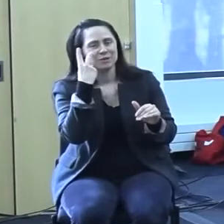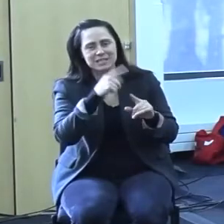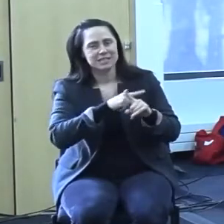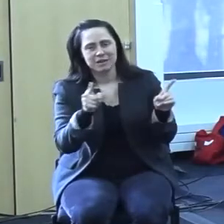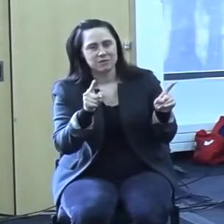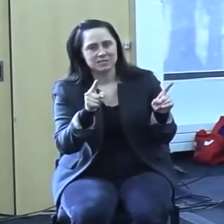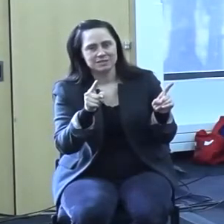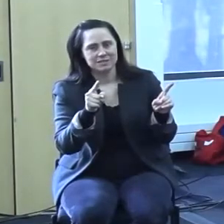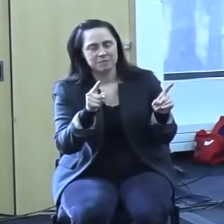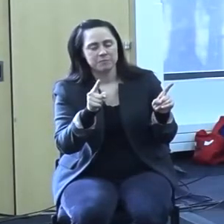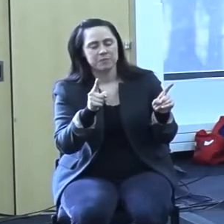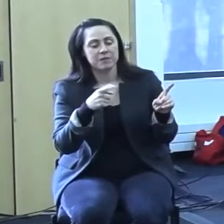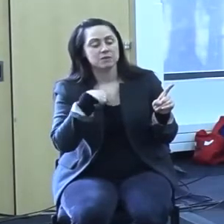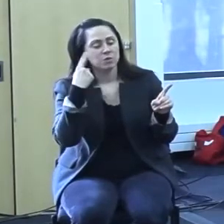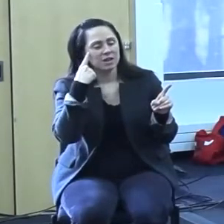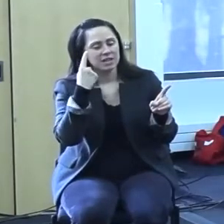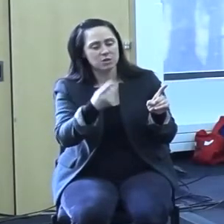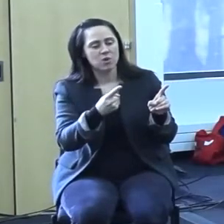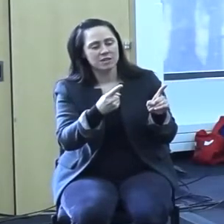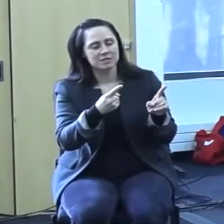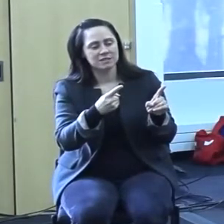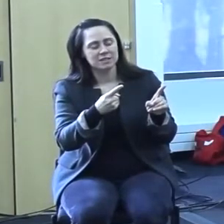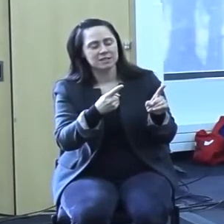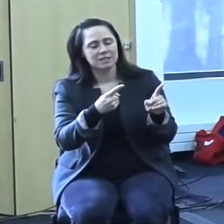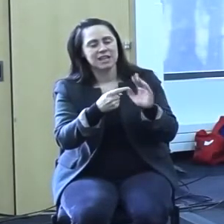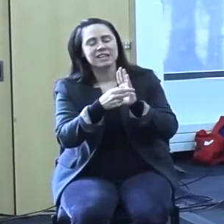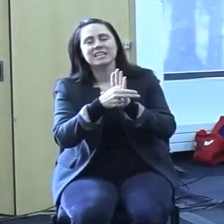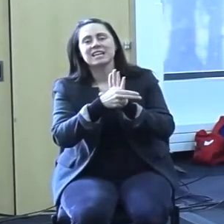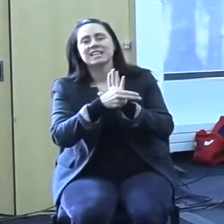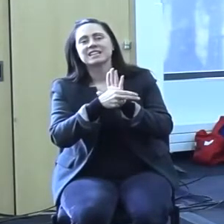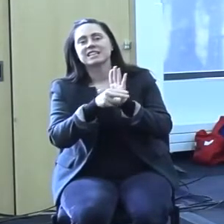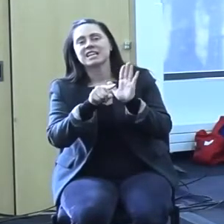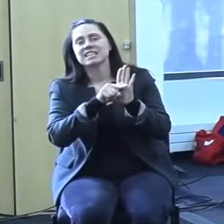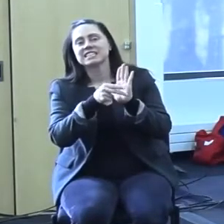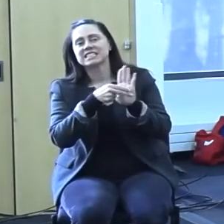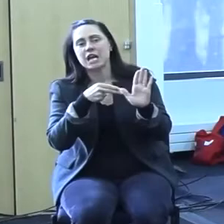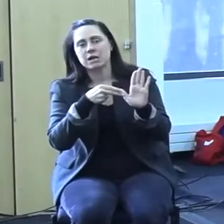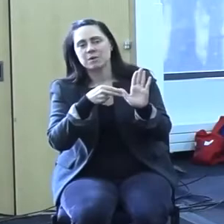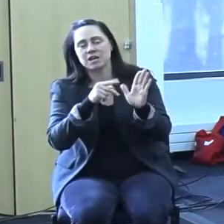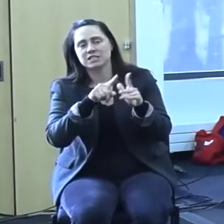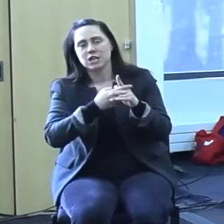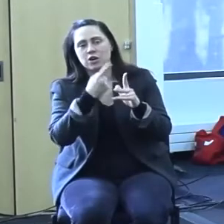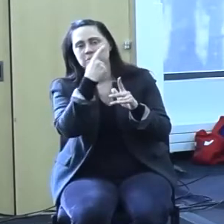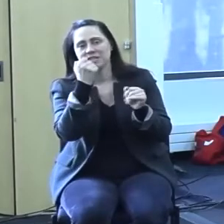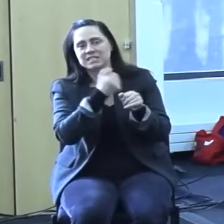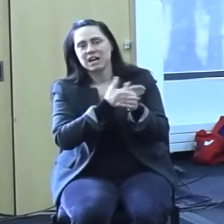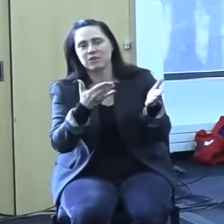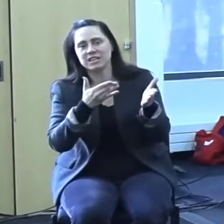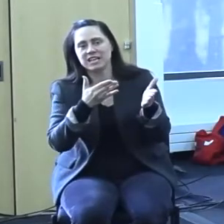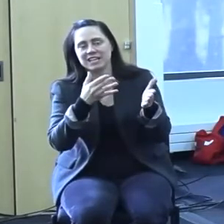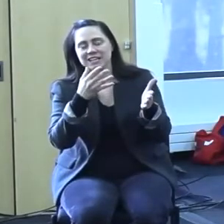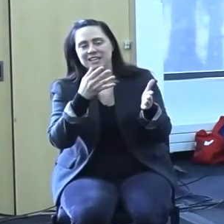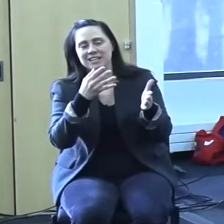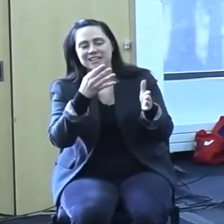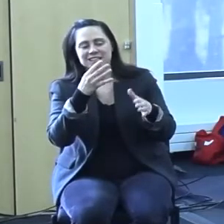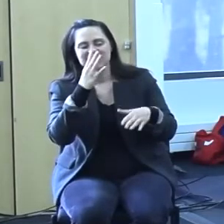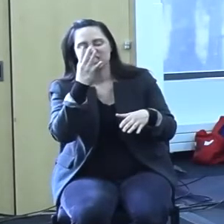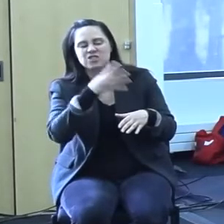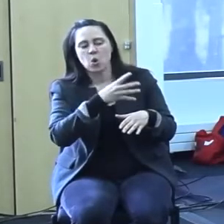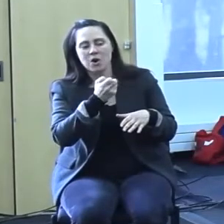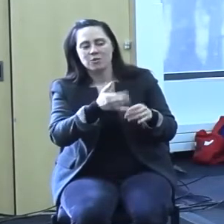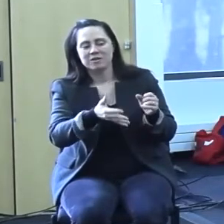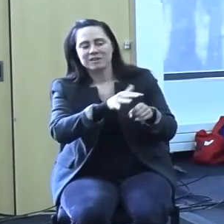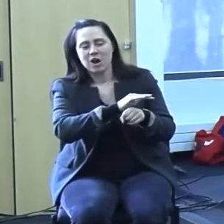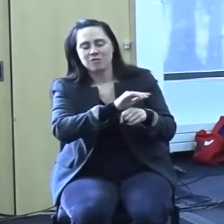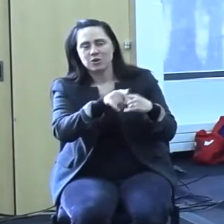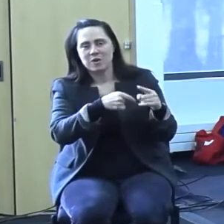difference. So I think one of the stigma started because everything kind of gets covered when they're children, and so